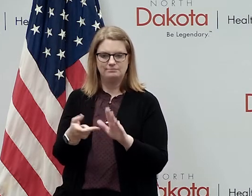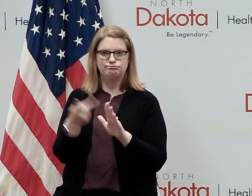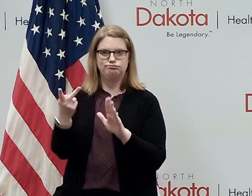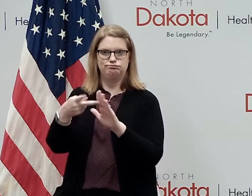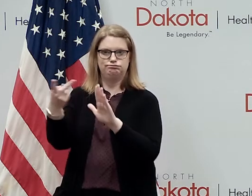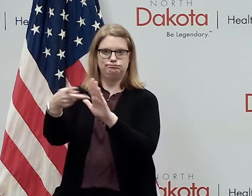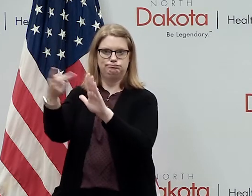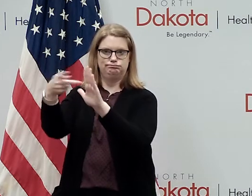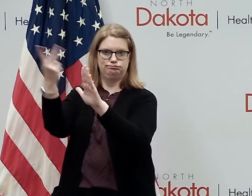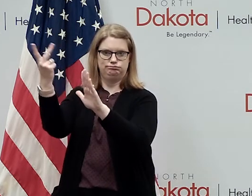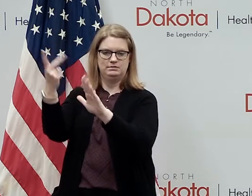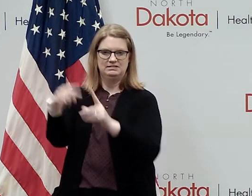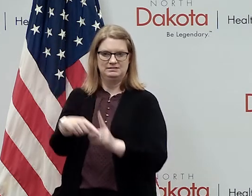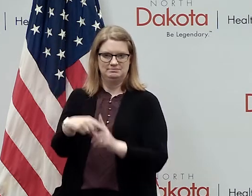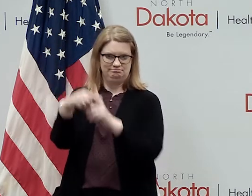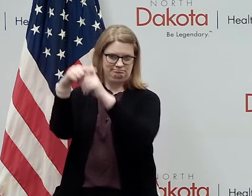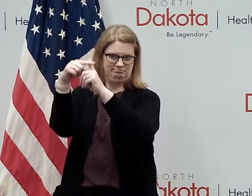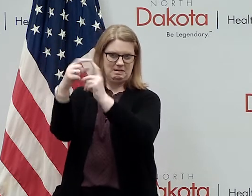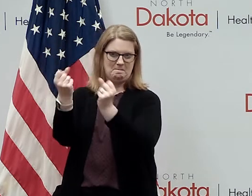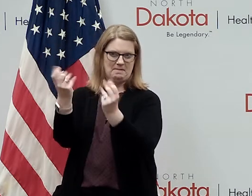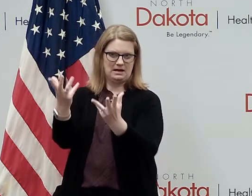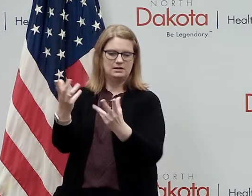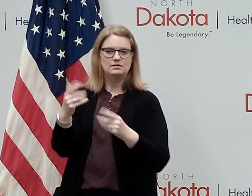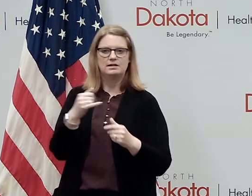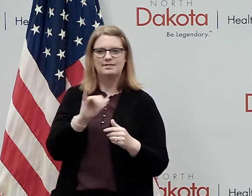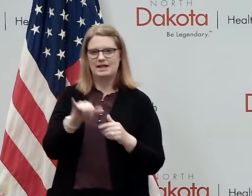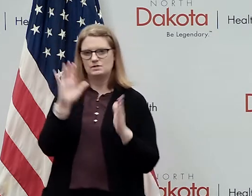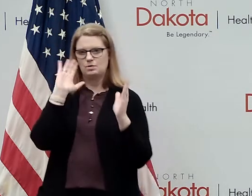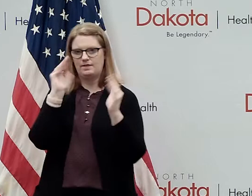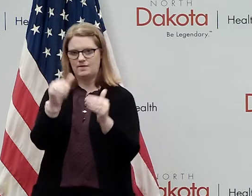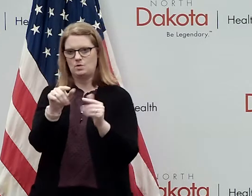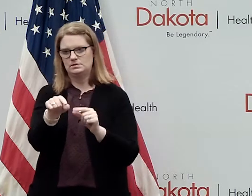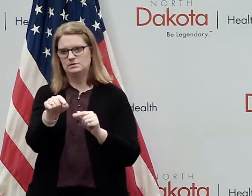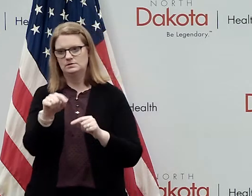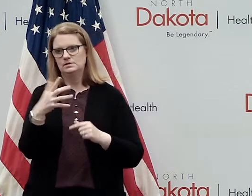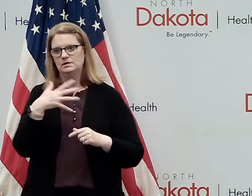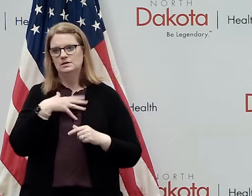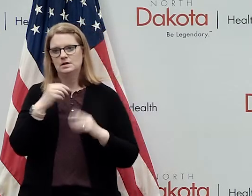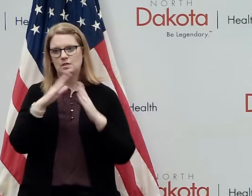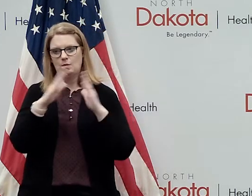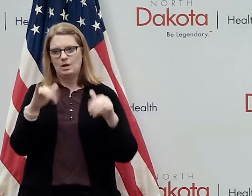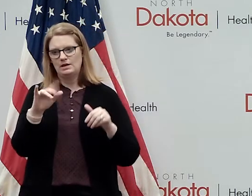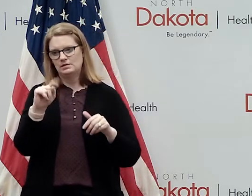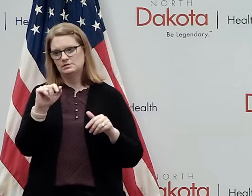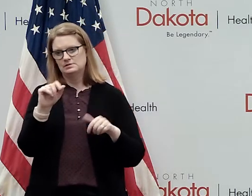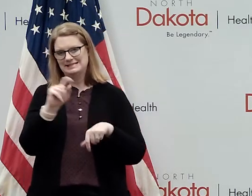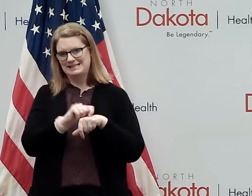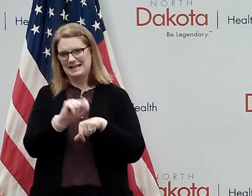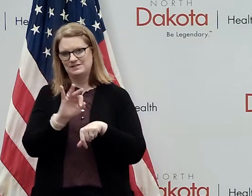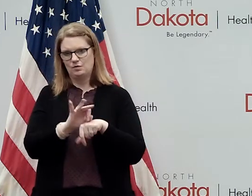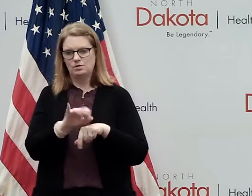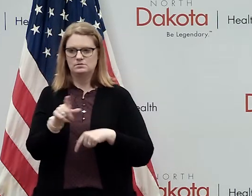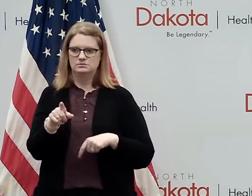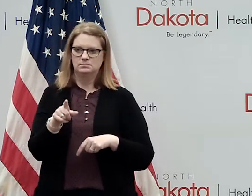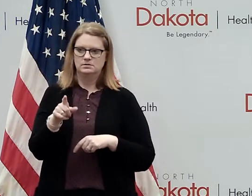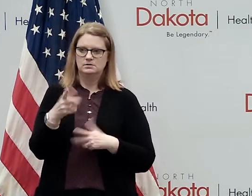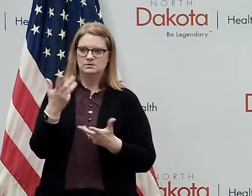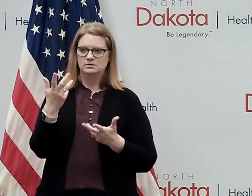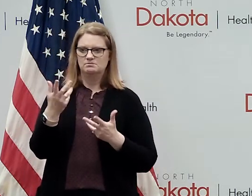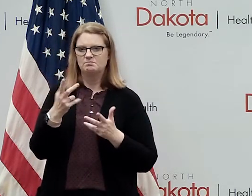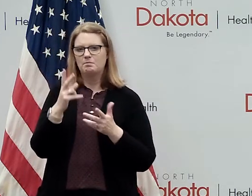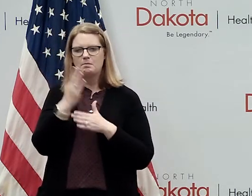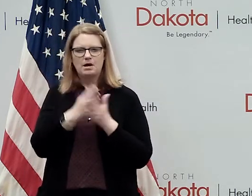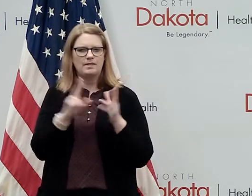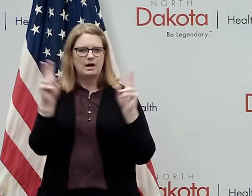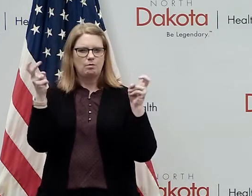in the positivity rate, and that's where the attention is being focused by the White House task force. So sounds to me like that was taken out of context,